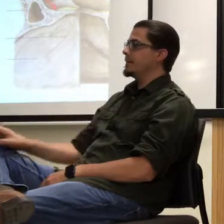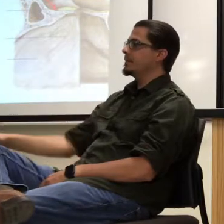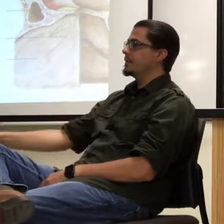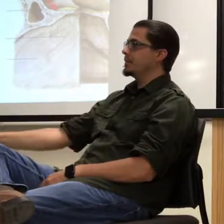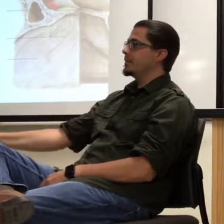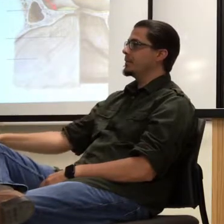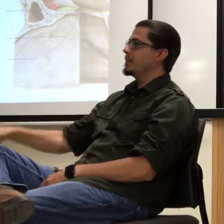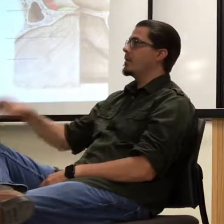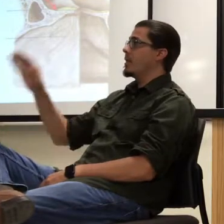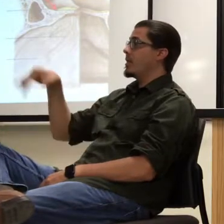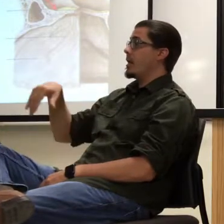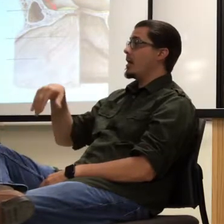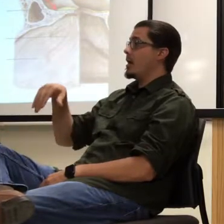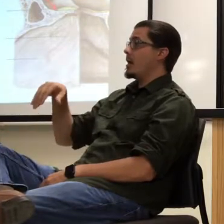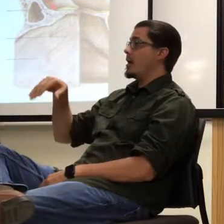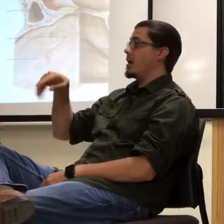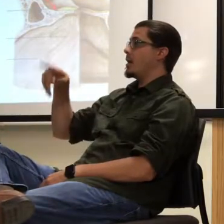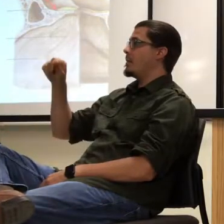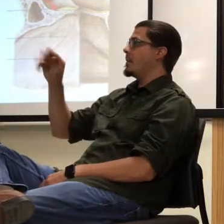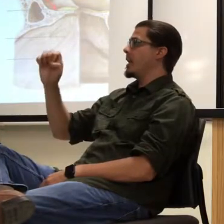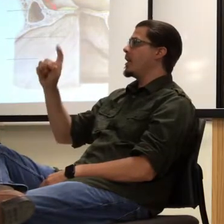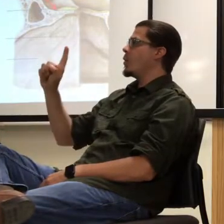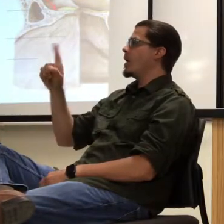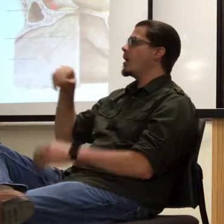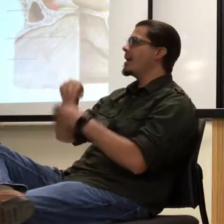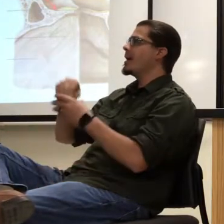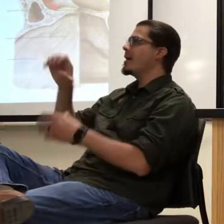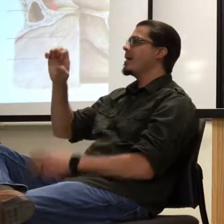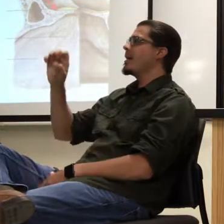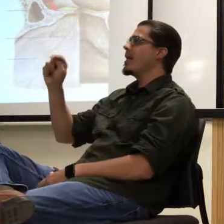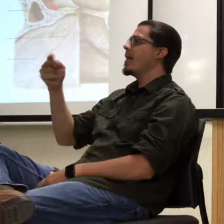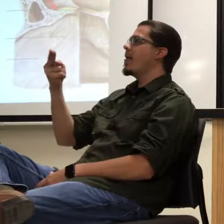Now that plate is in the ethmoid.